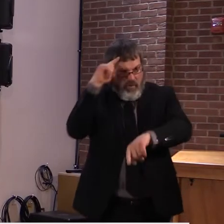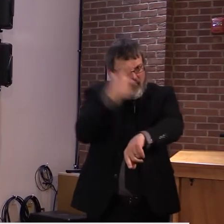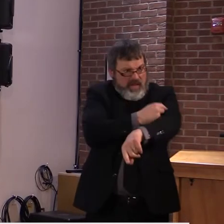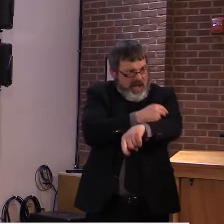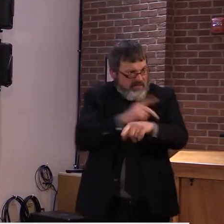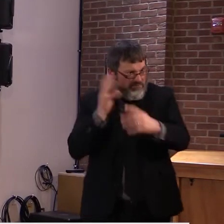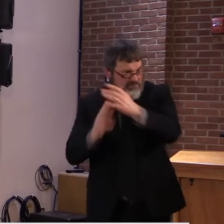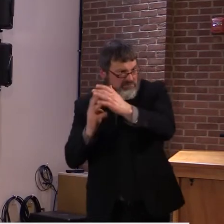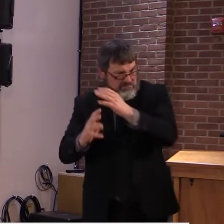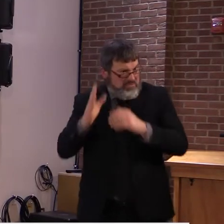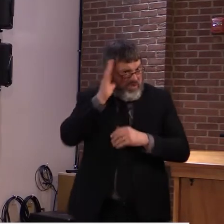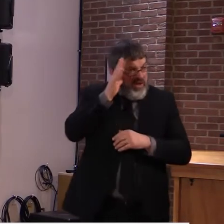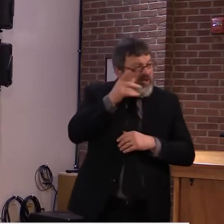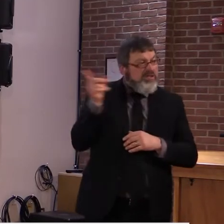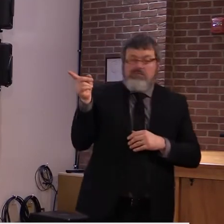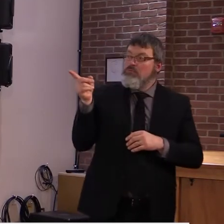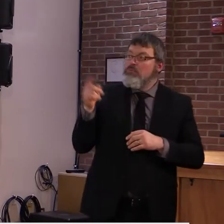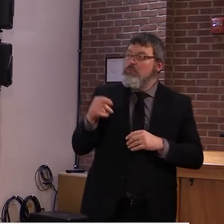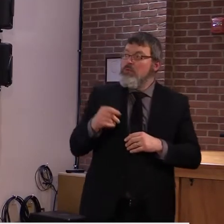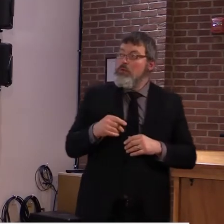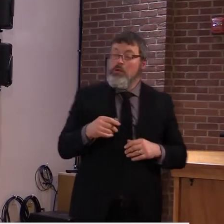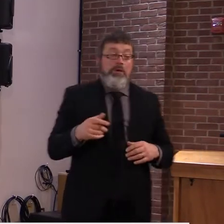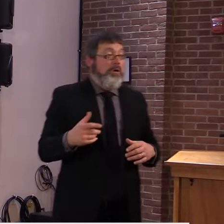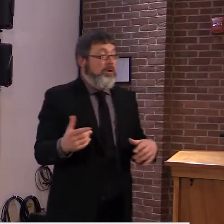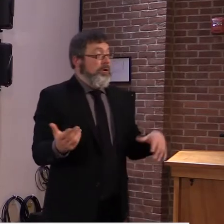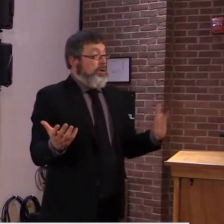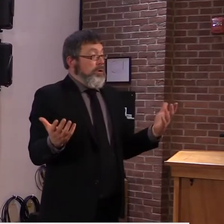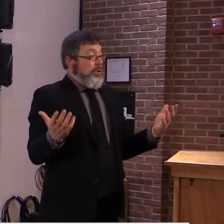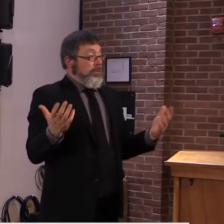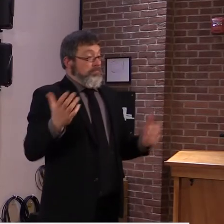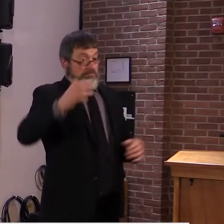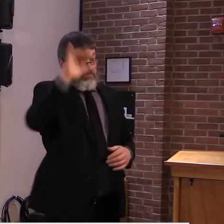We've all been talking as a team about when the